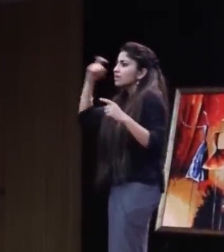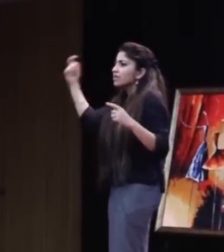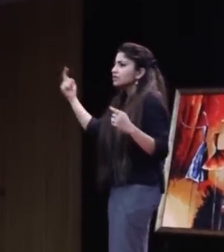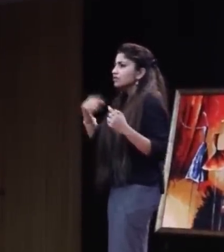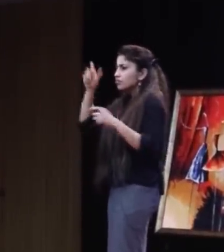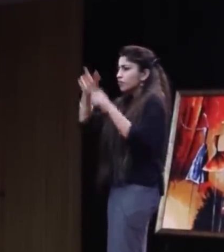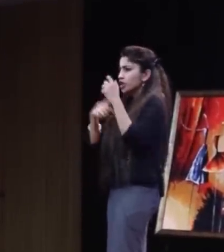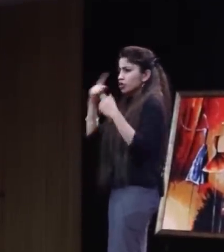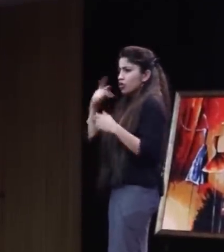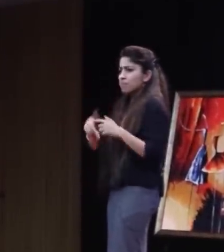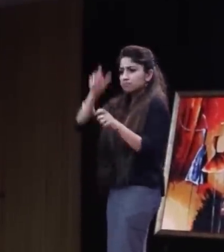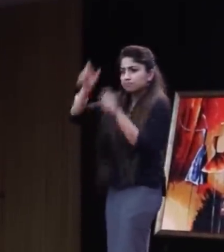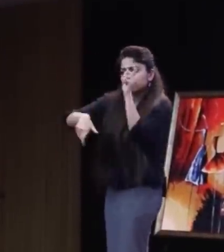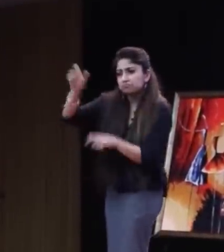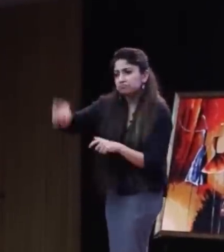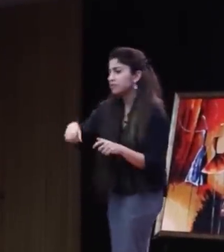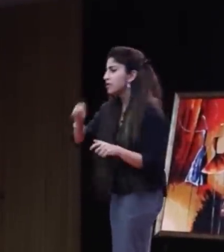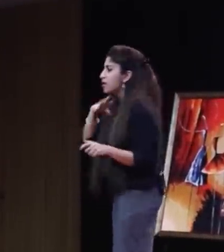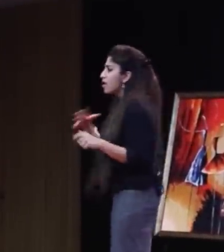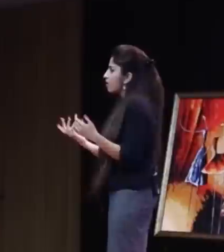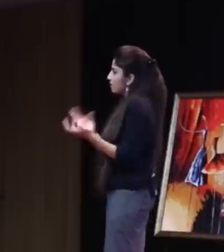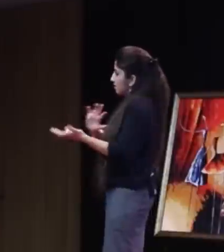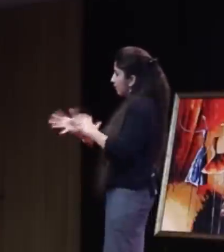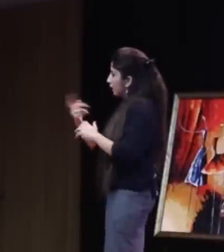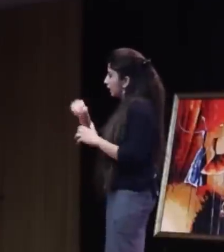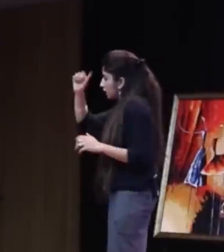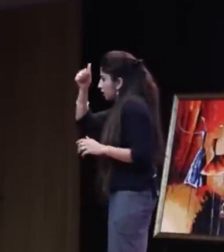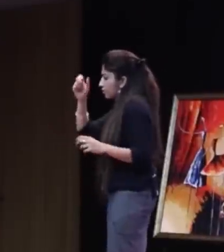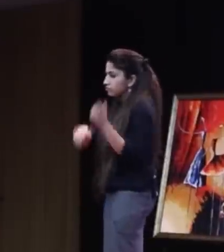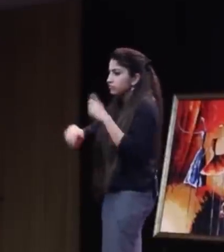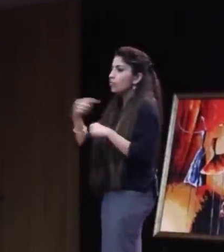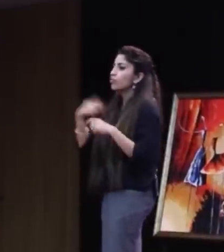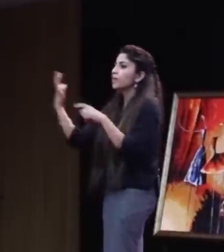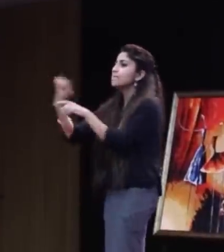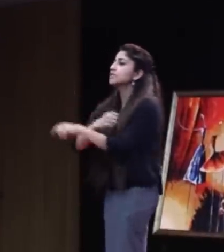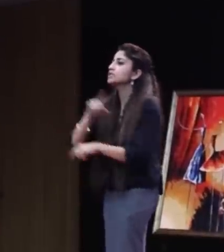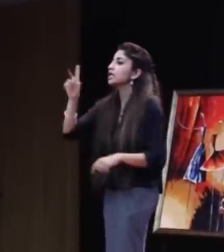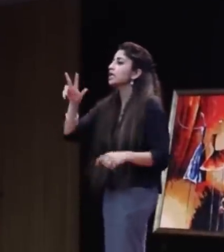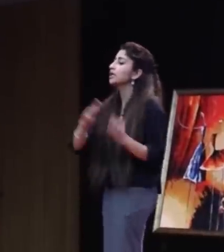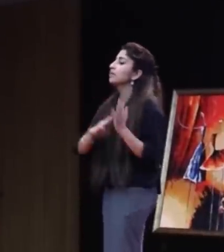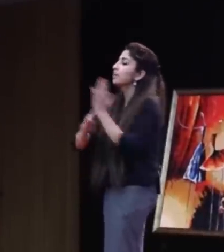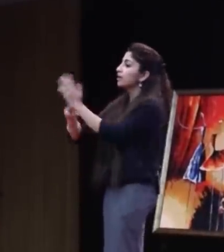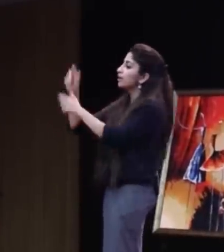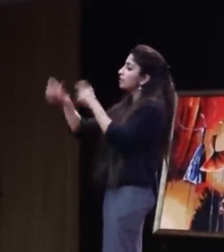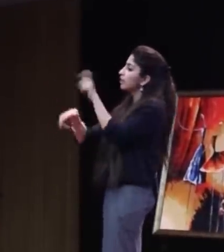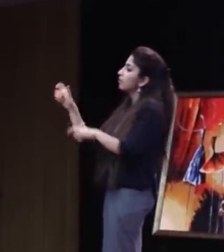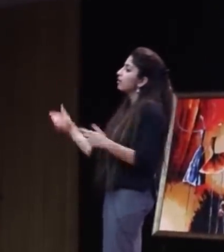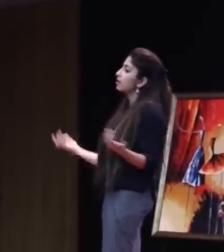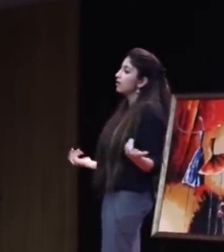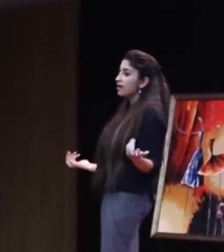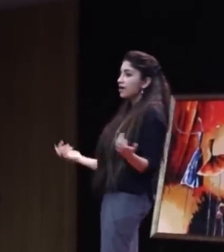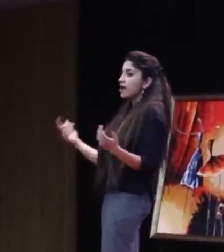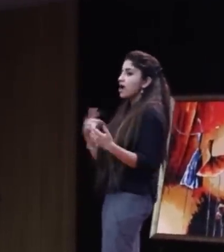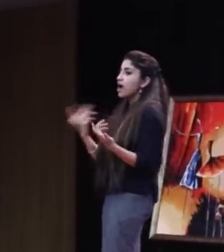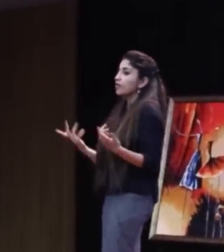speak about the potential of Indian youth, how can we let go such big numbers from that